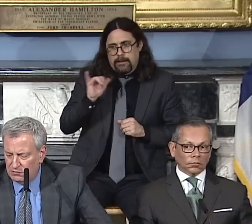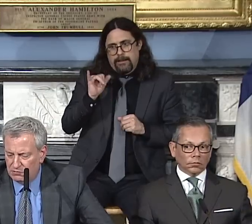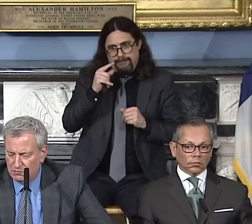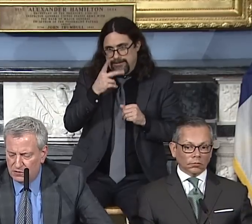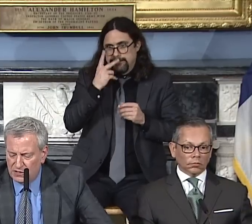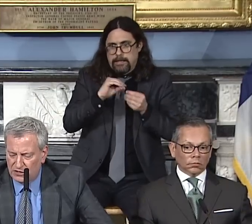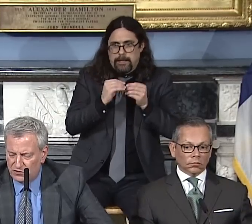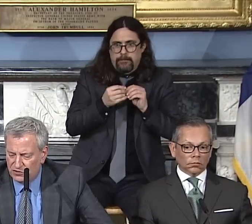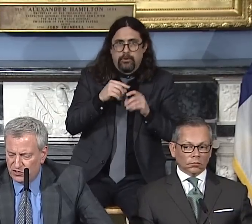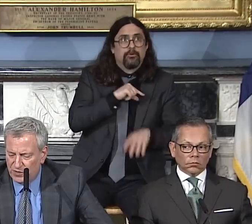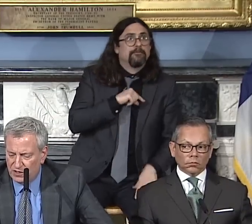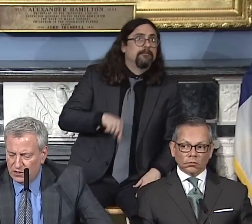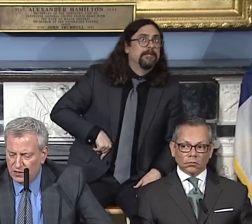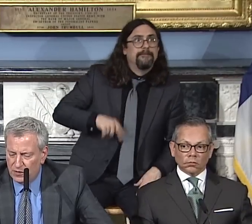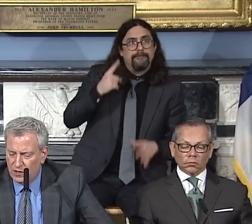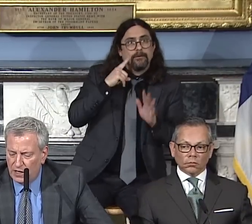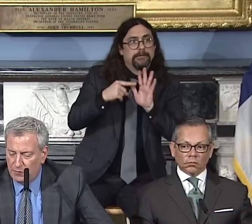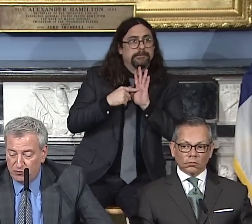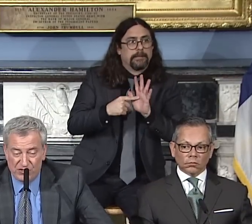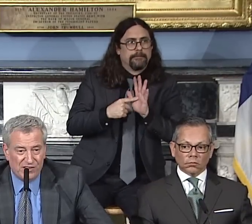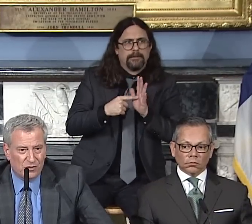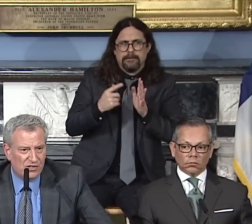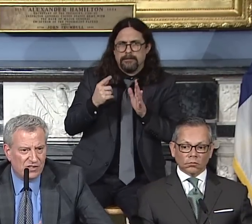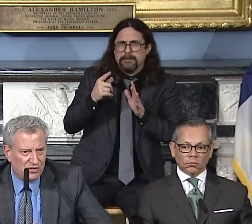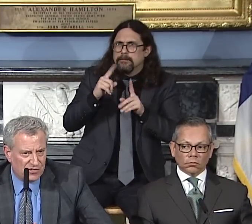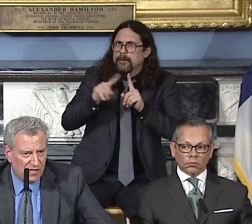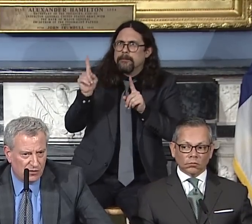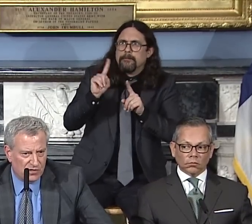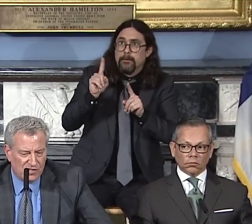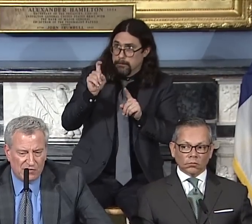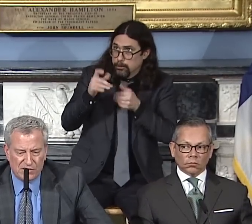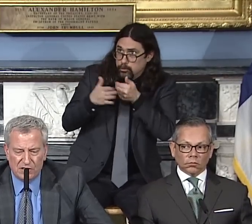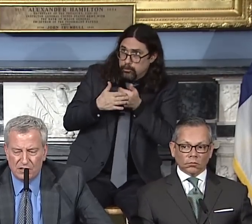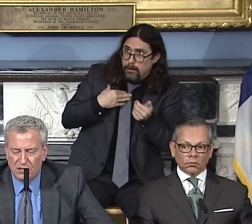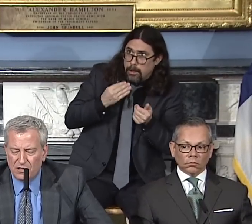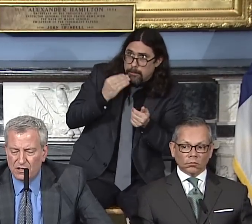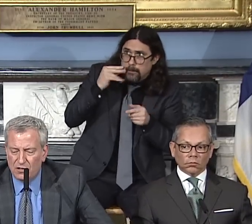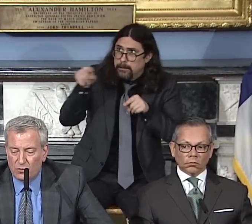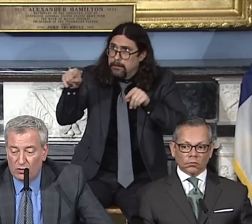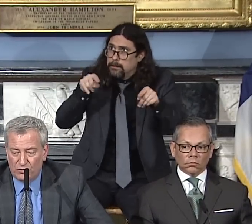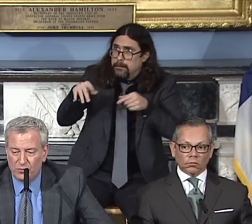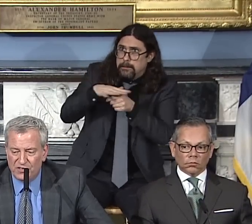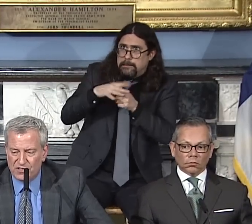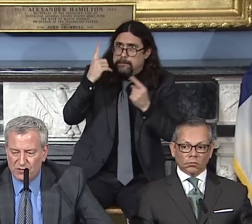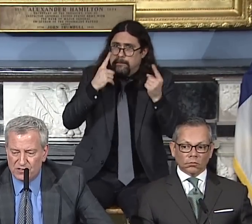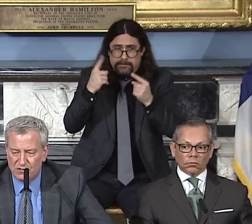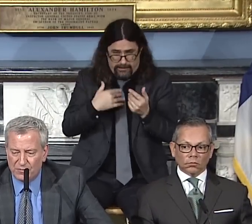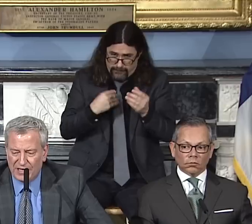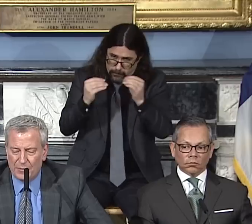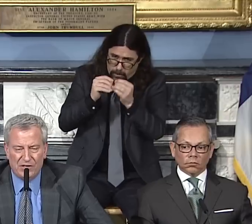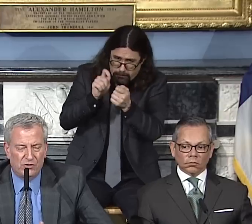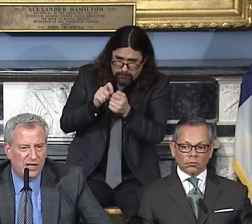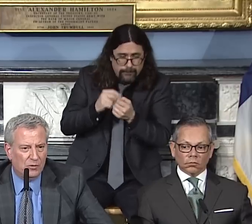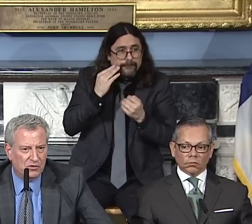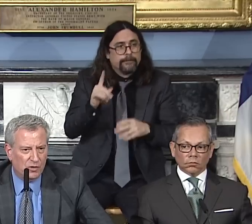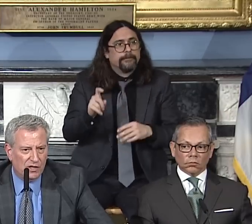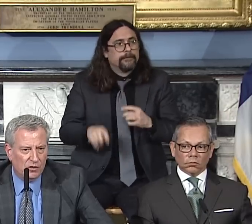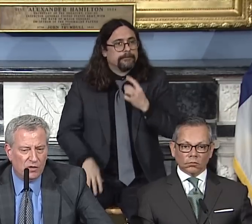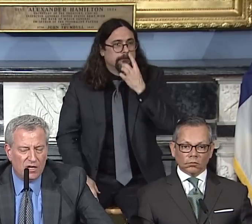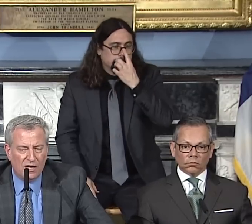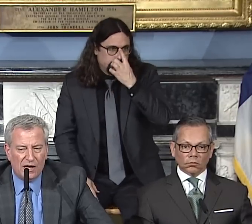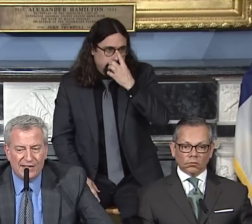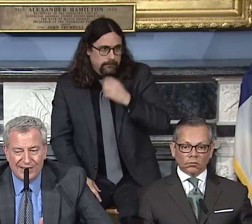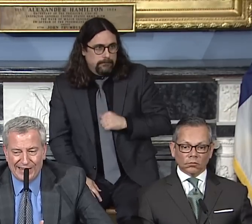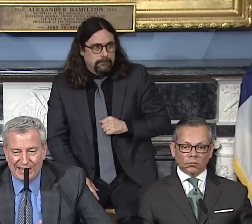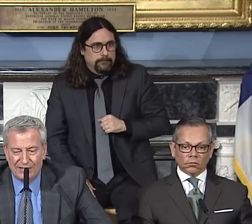again, the doctors will jump in. I appreciate the question. I understand the question, obviously. We're all humans. If it was something happening in your neighborhood, you want to